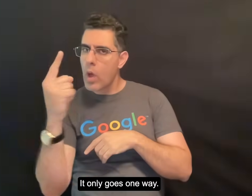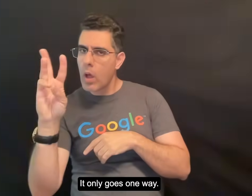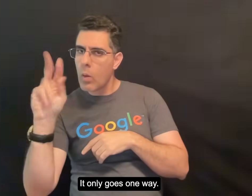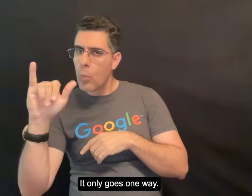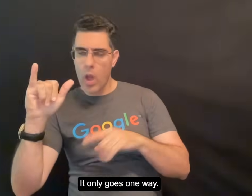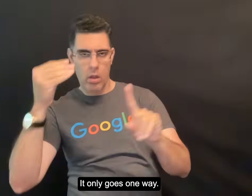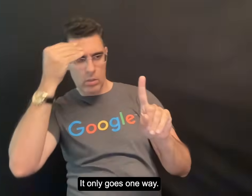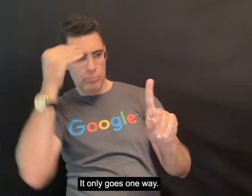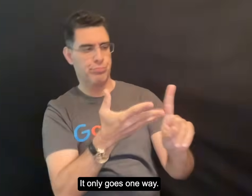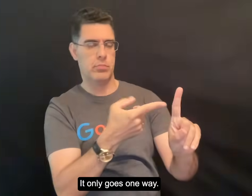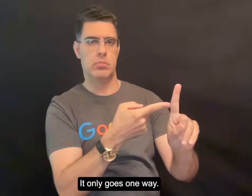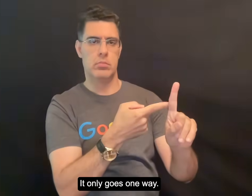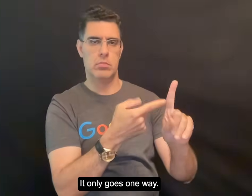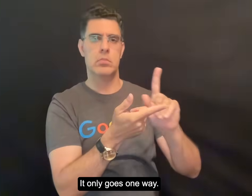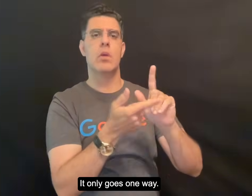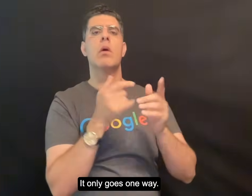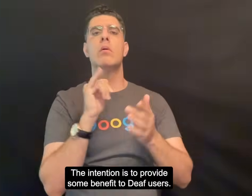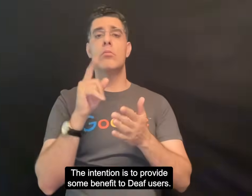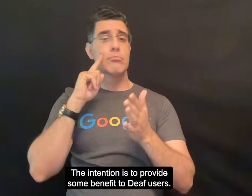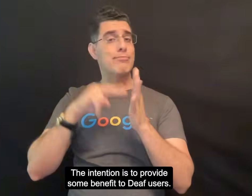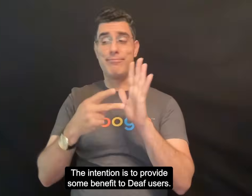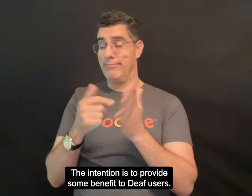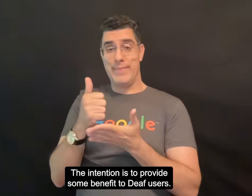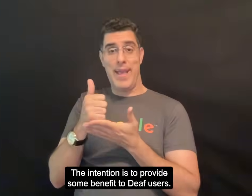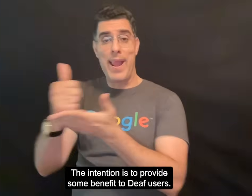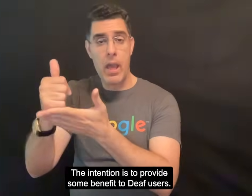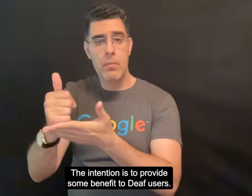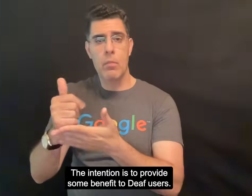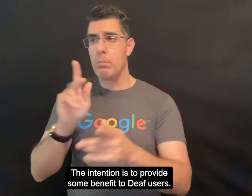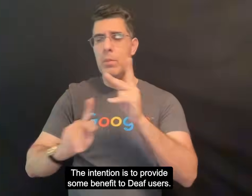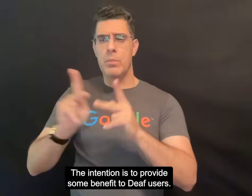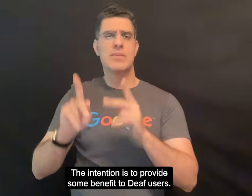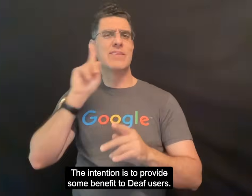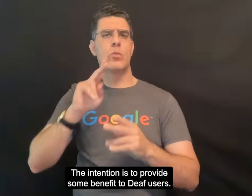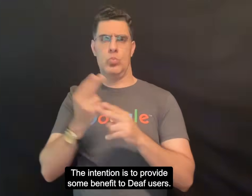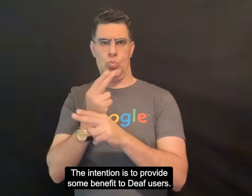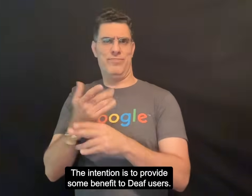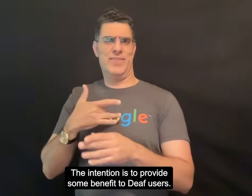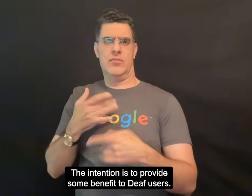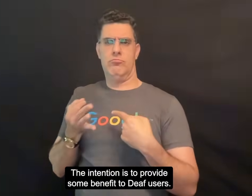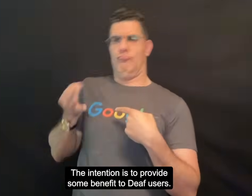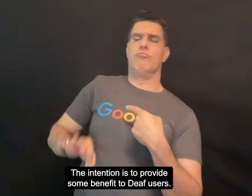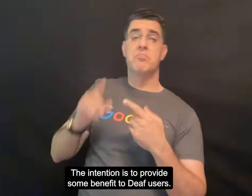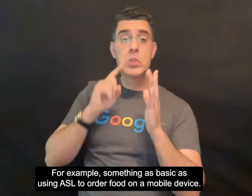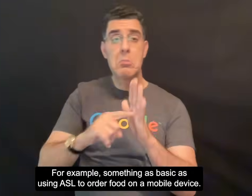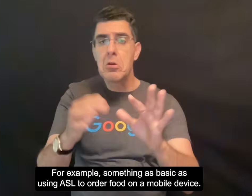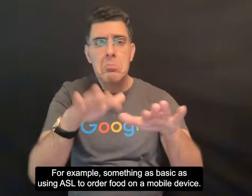only goes one way. The intention is to provide some benefit to Deaf users. For